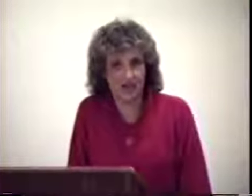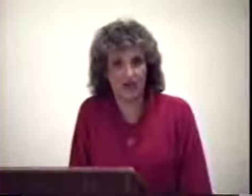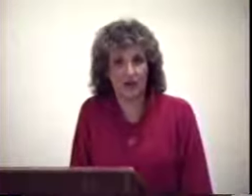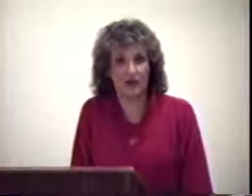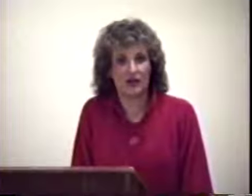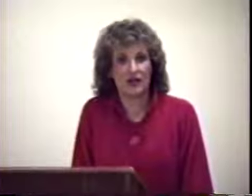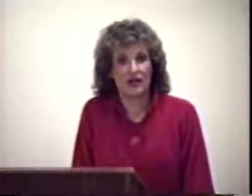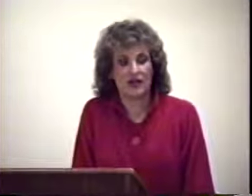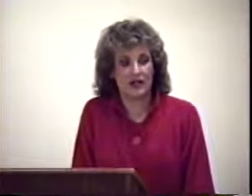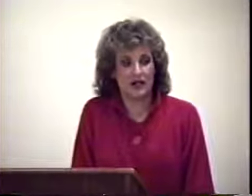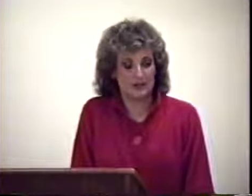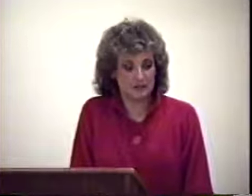kept.